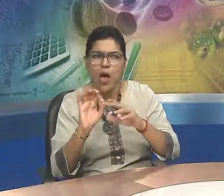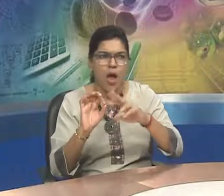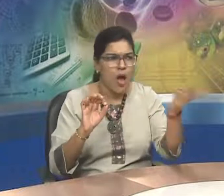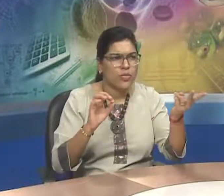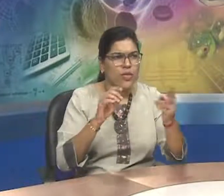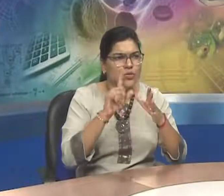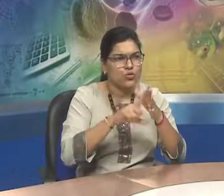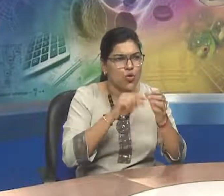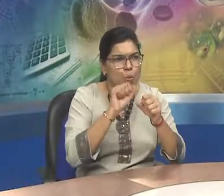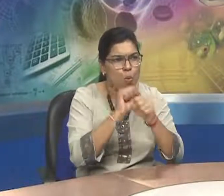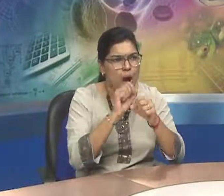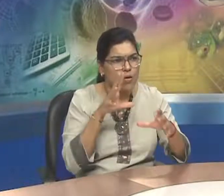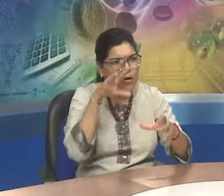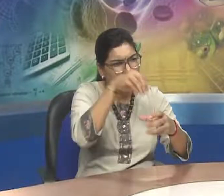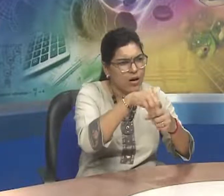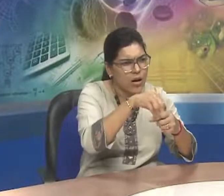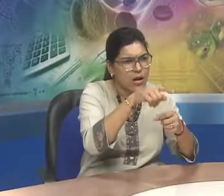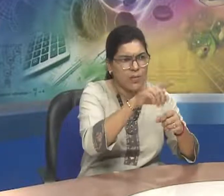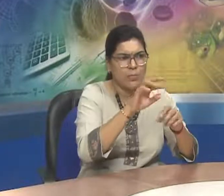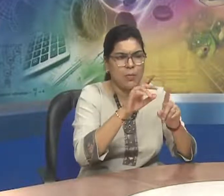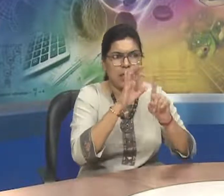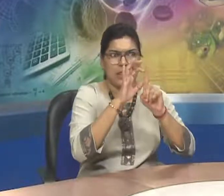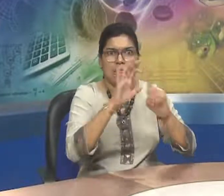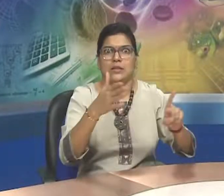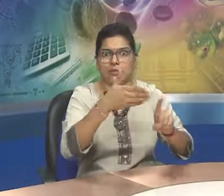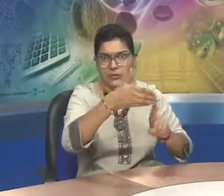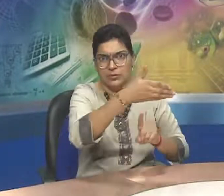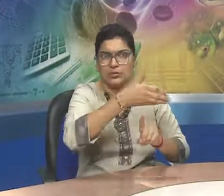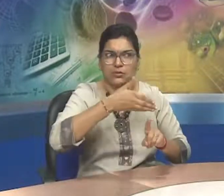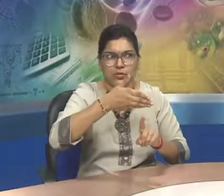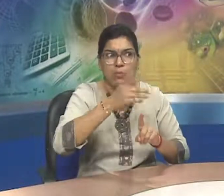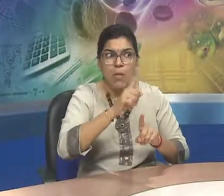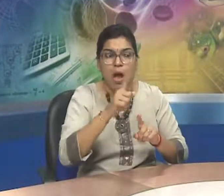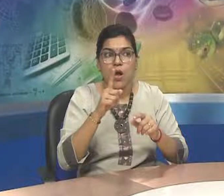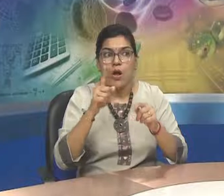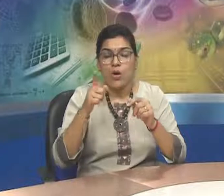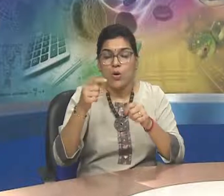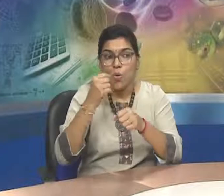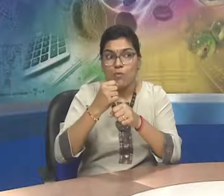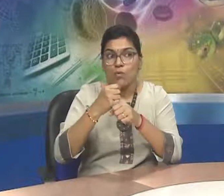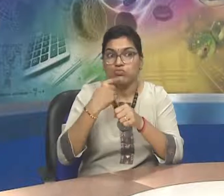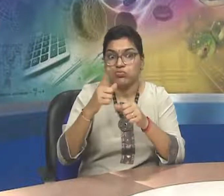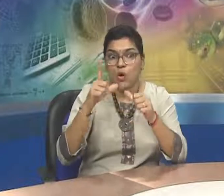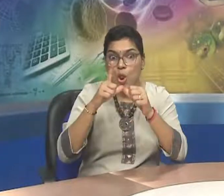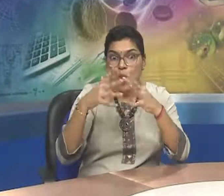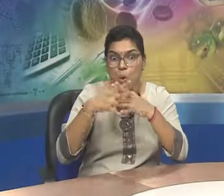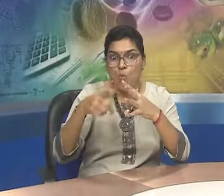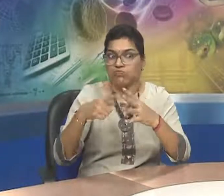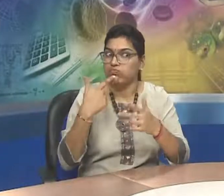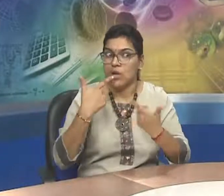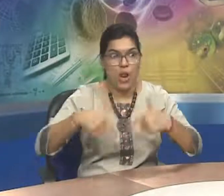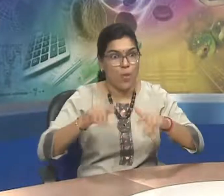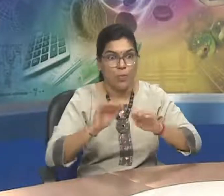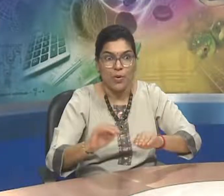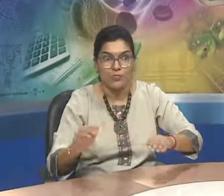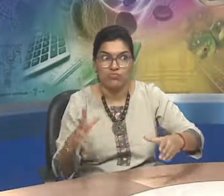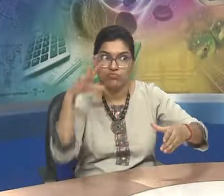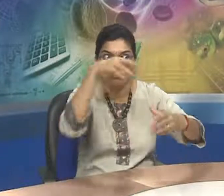18? You have to think and then tell what is the right